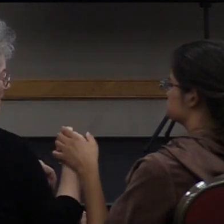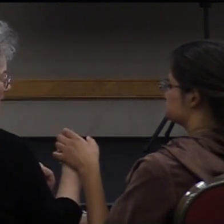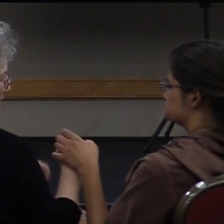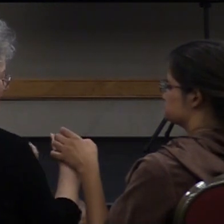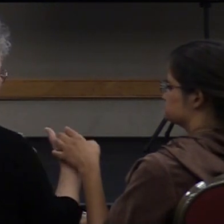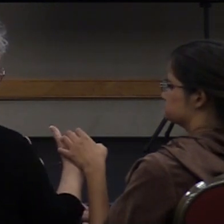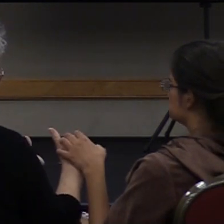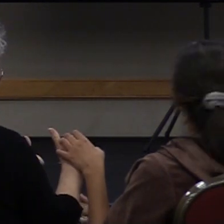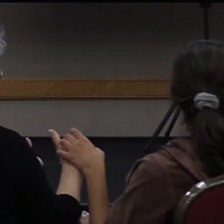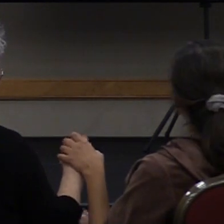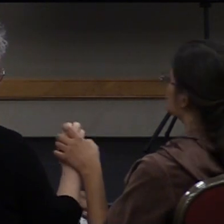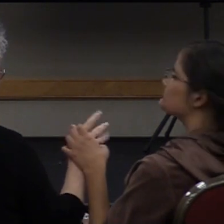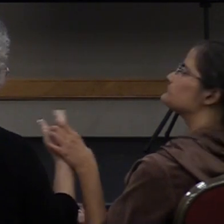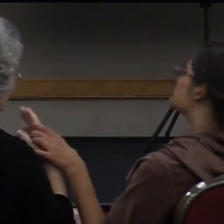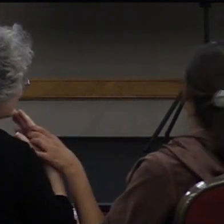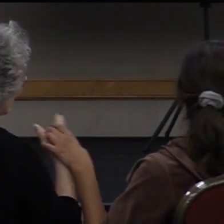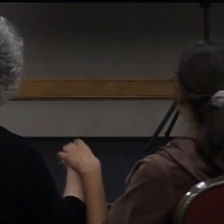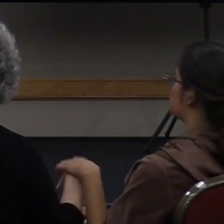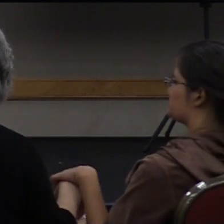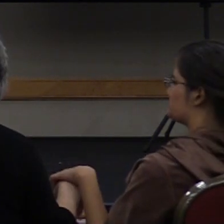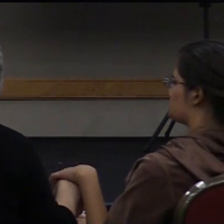passed. Thank you.